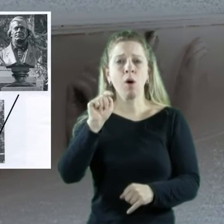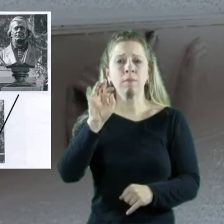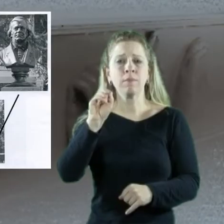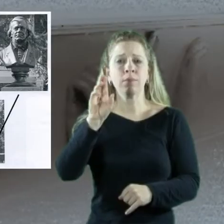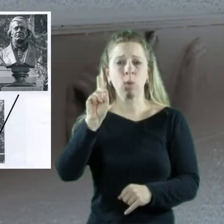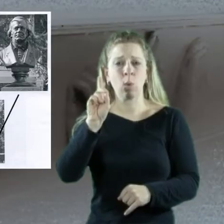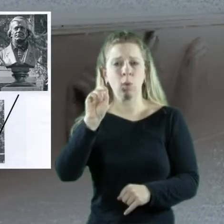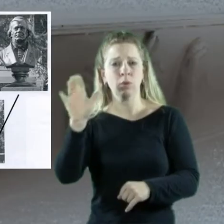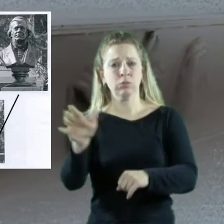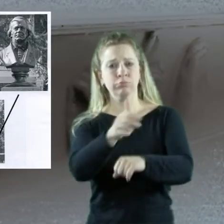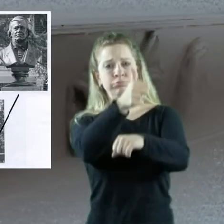School for the first time.